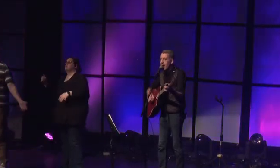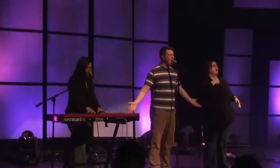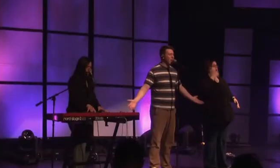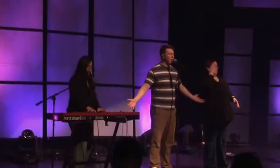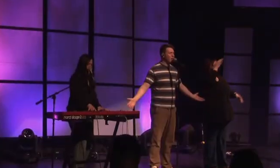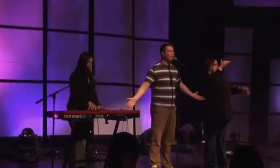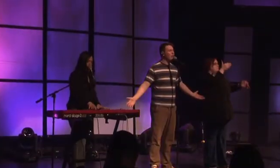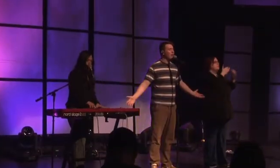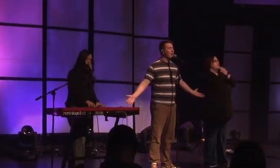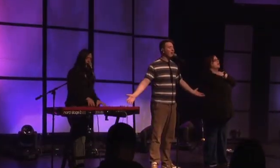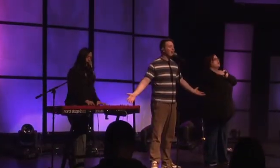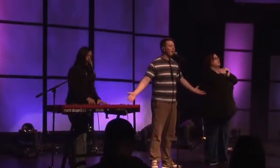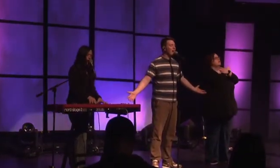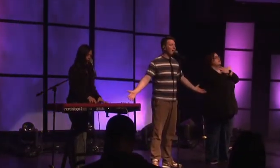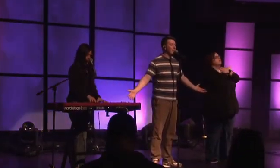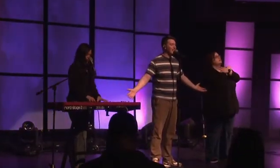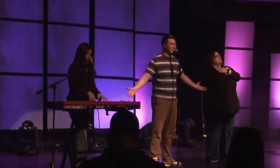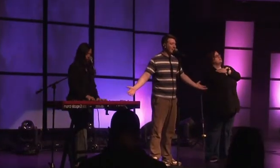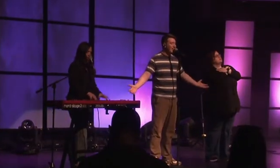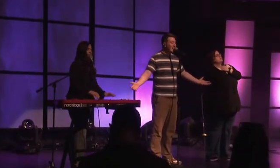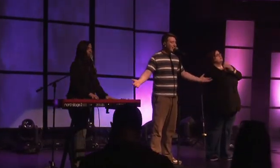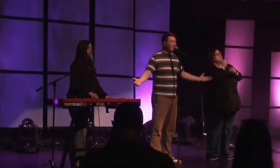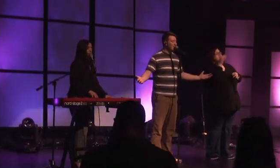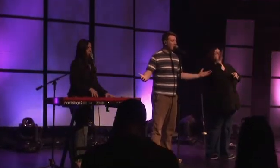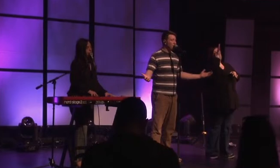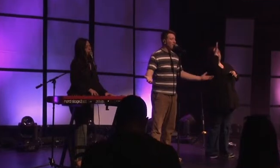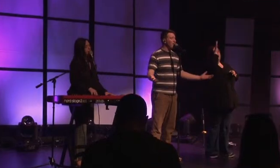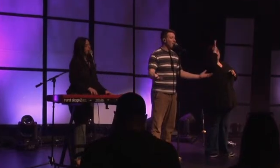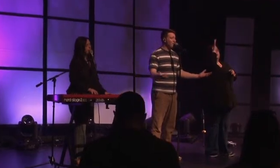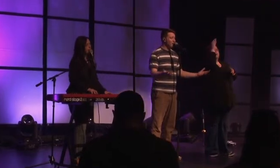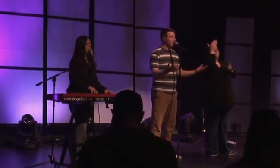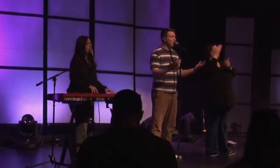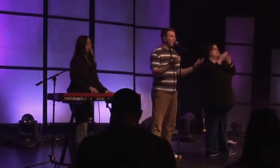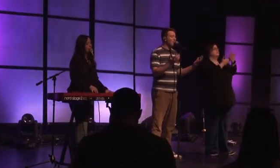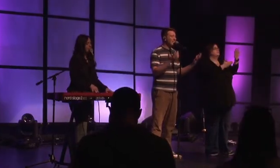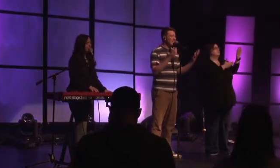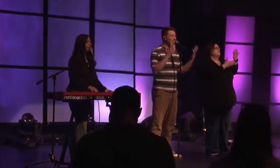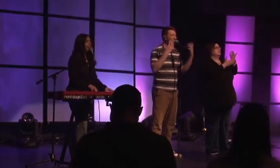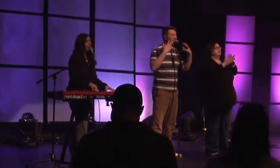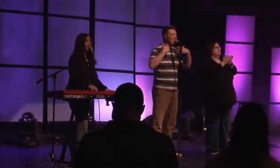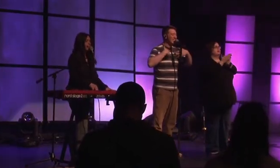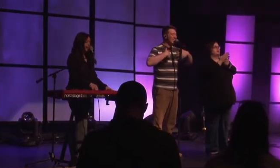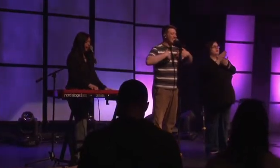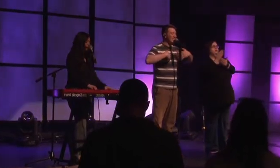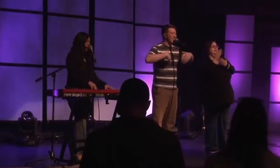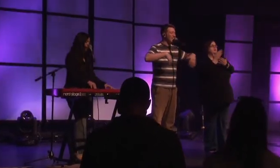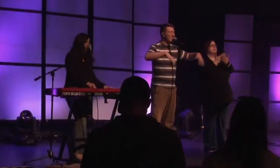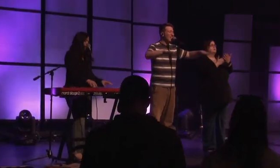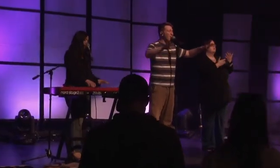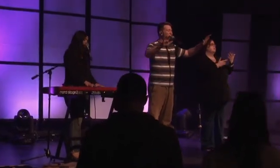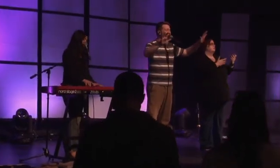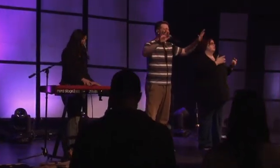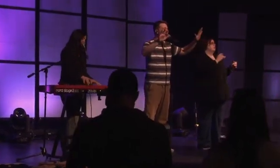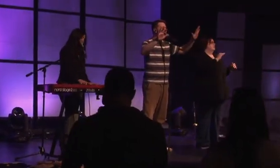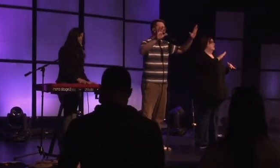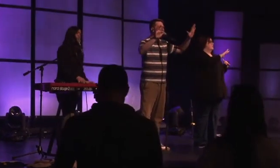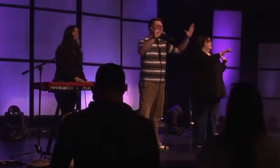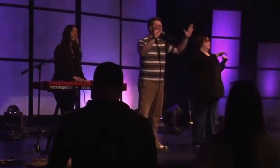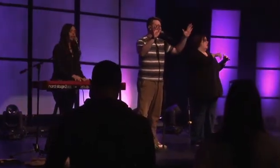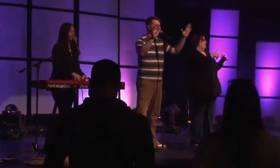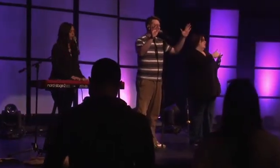hands. I will rest in the Father's hands. Letting it all